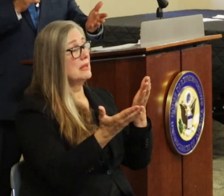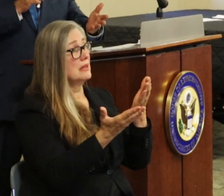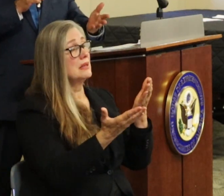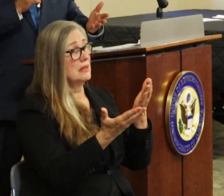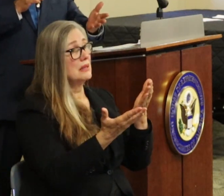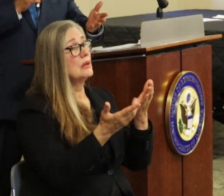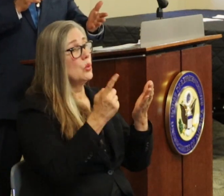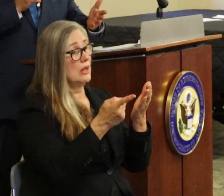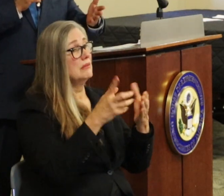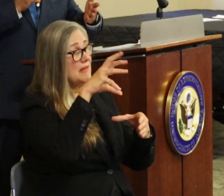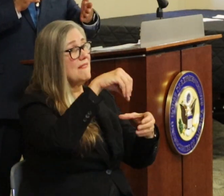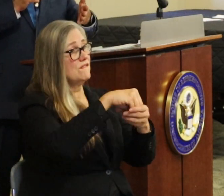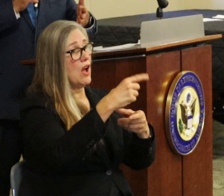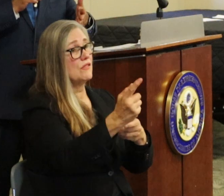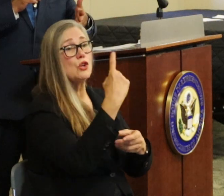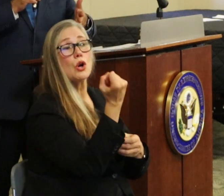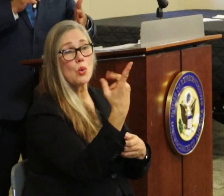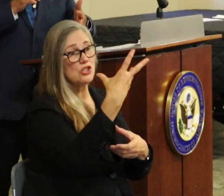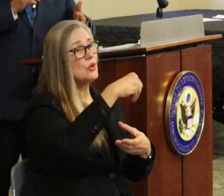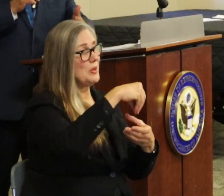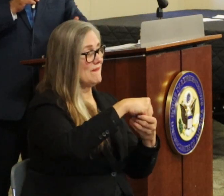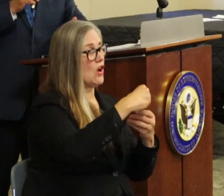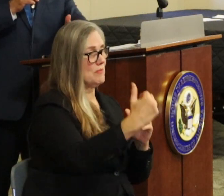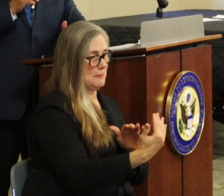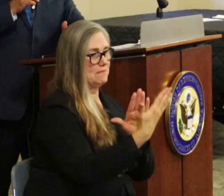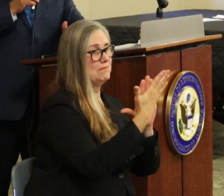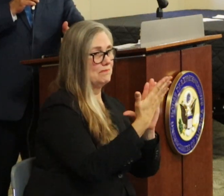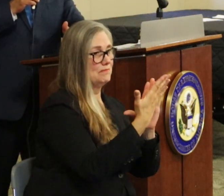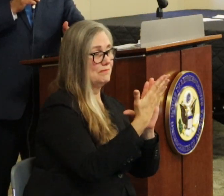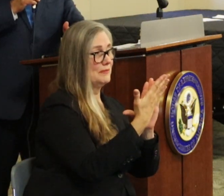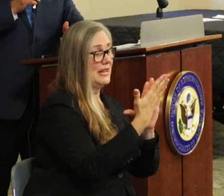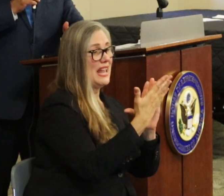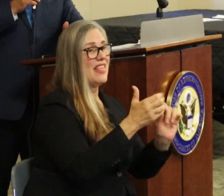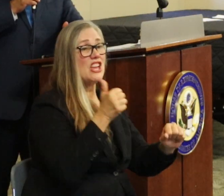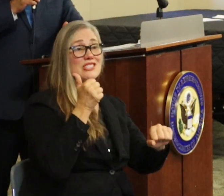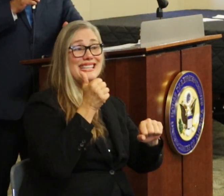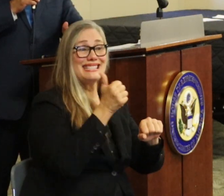question you are raising. If there is an indictment outcome